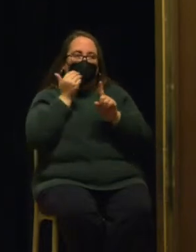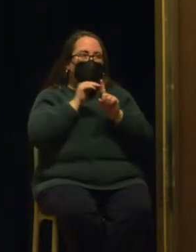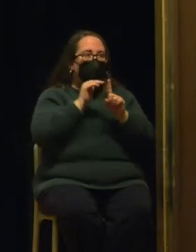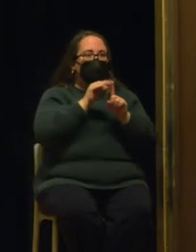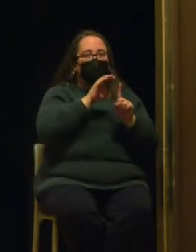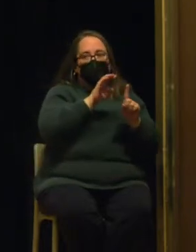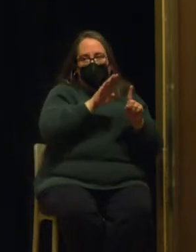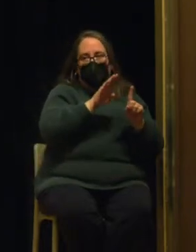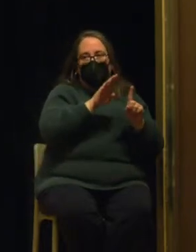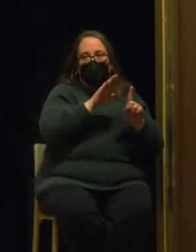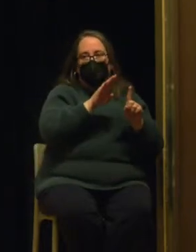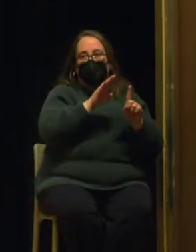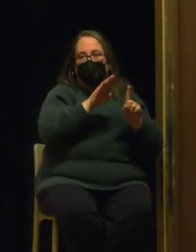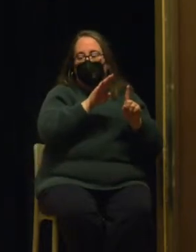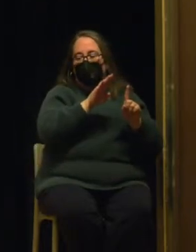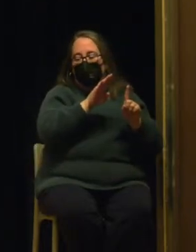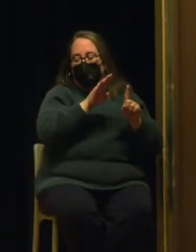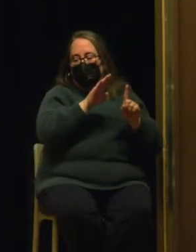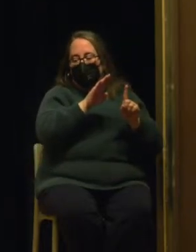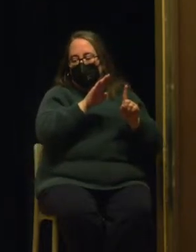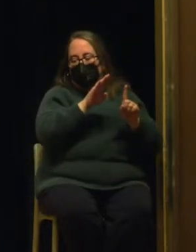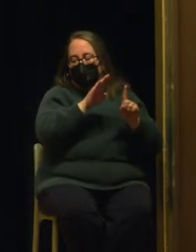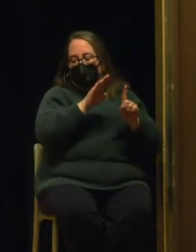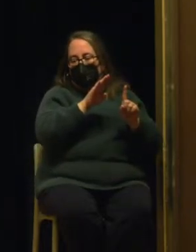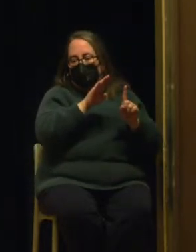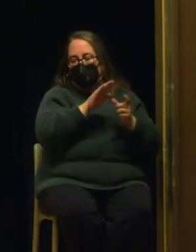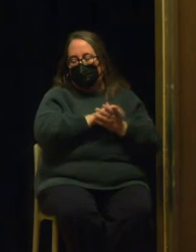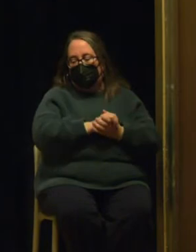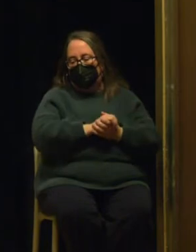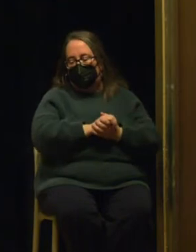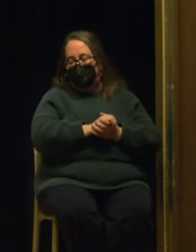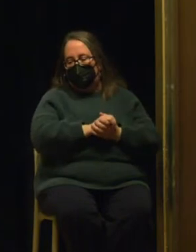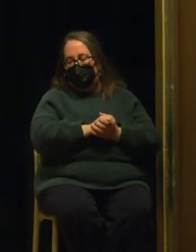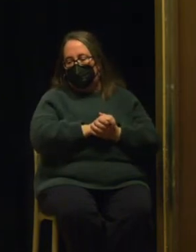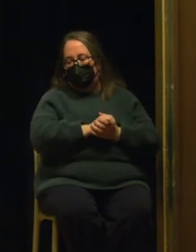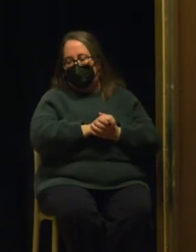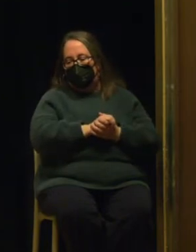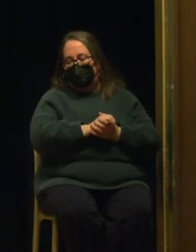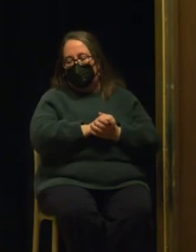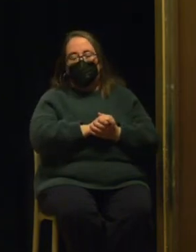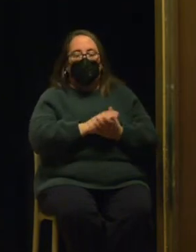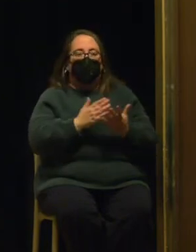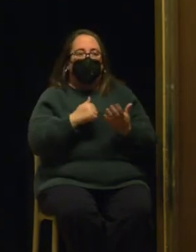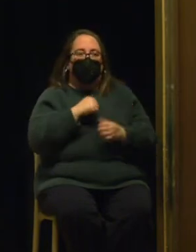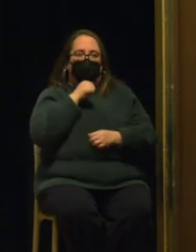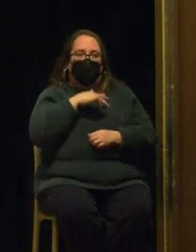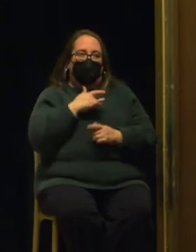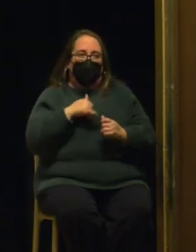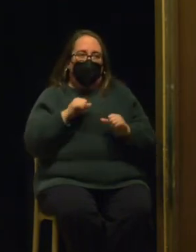Bob and push him. We didn't think we had the ability to do that.